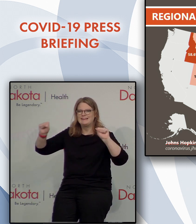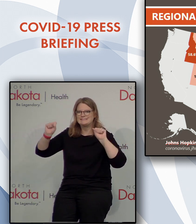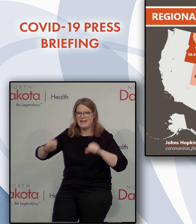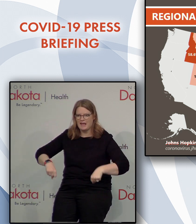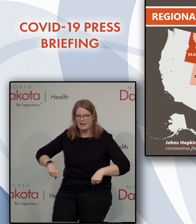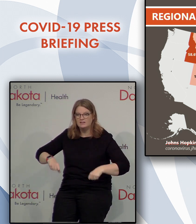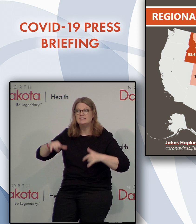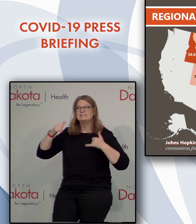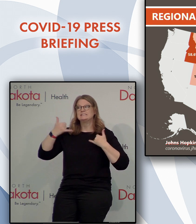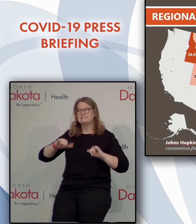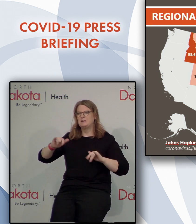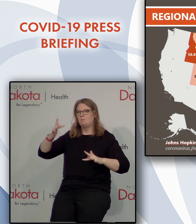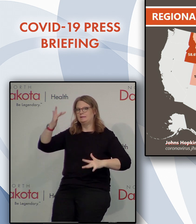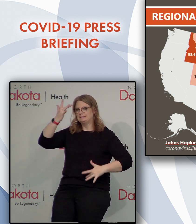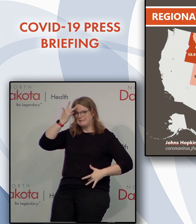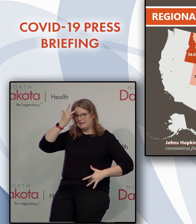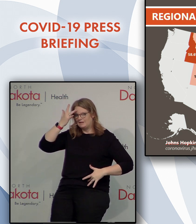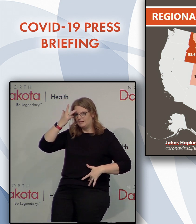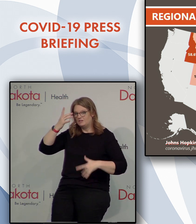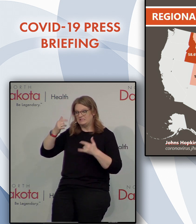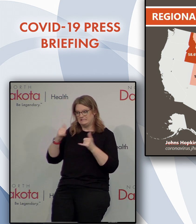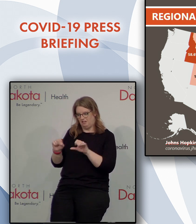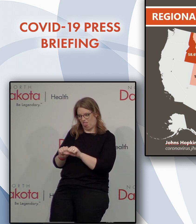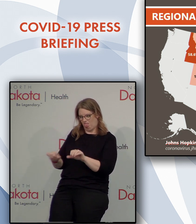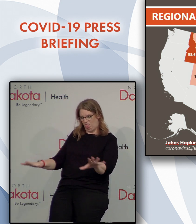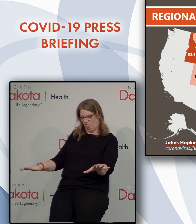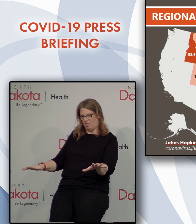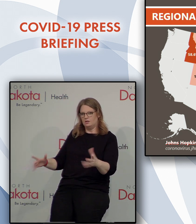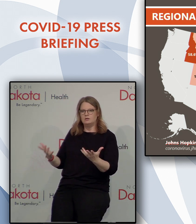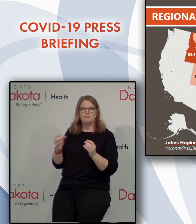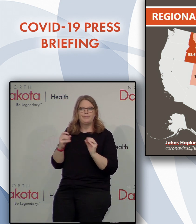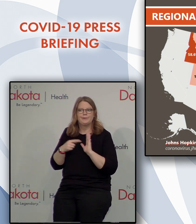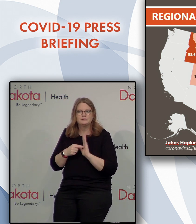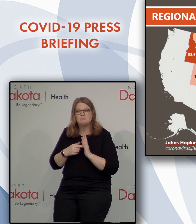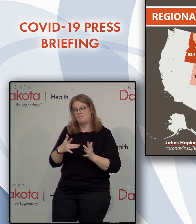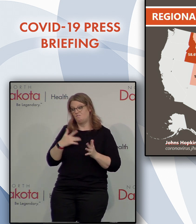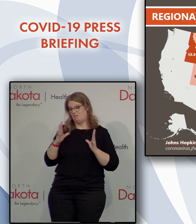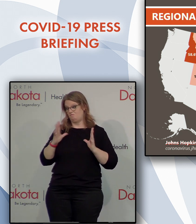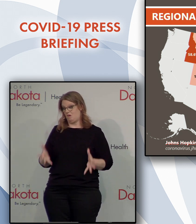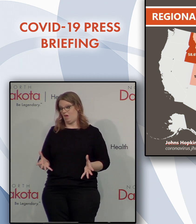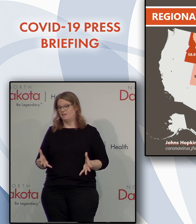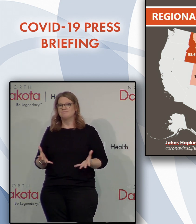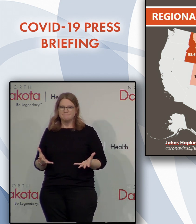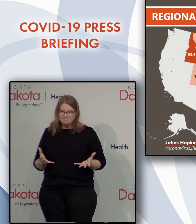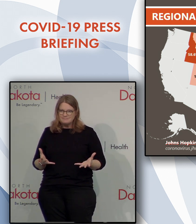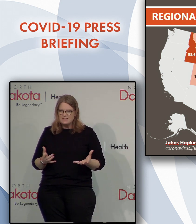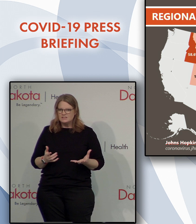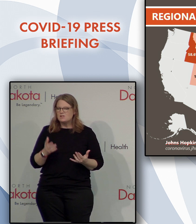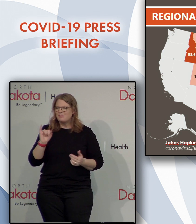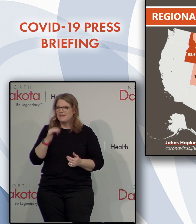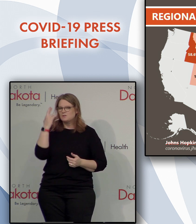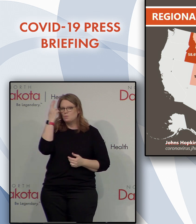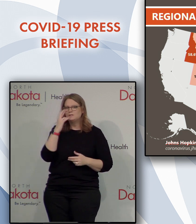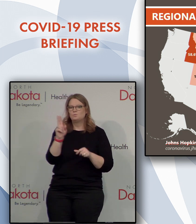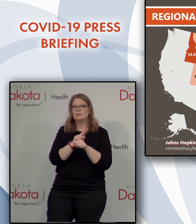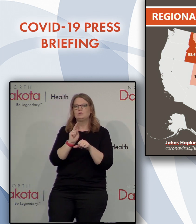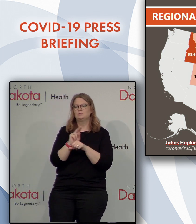spread by isolating those people who have no symptoms whatsoever. This is the key to what we're doing with Binex. And so with